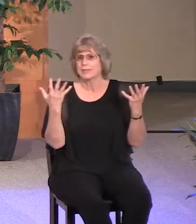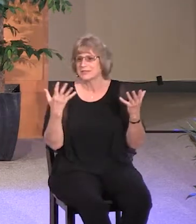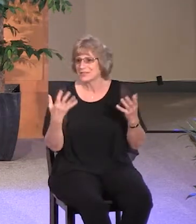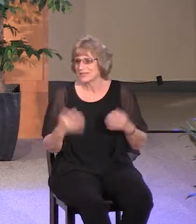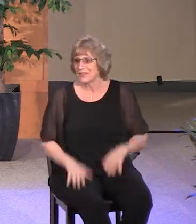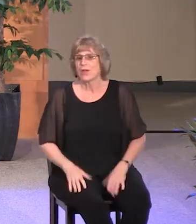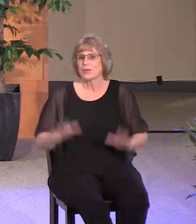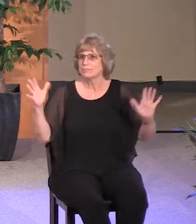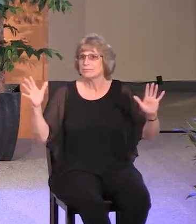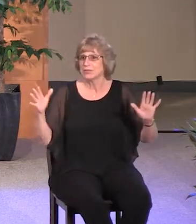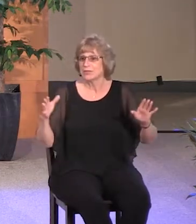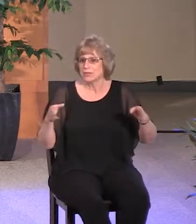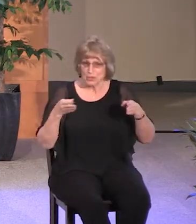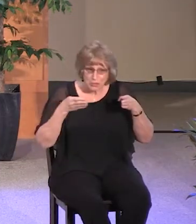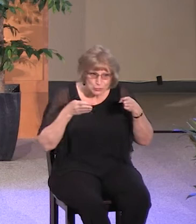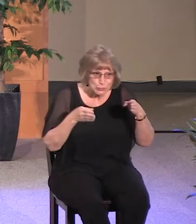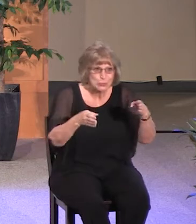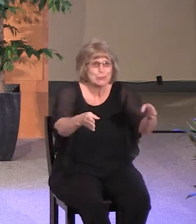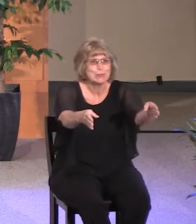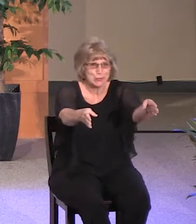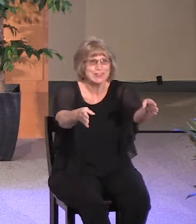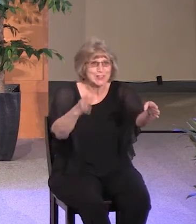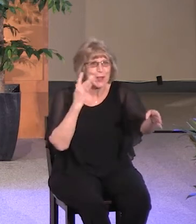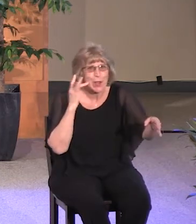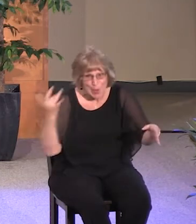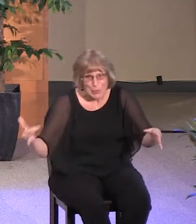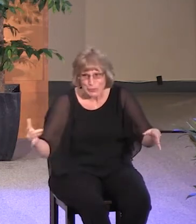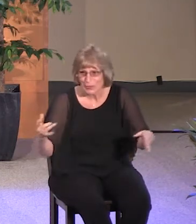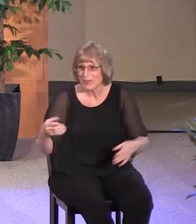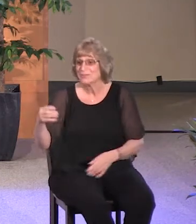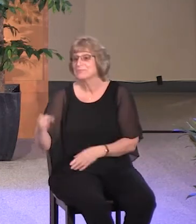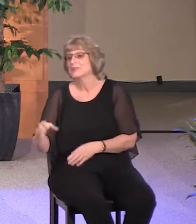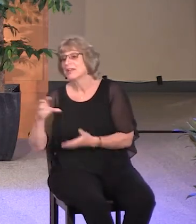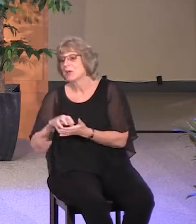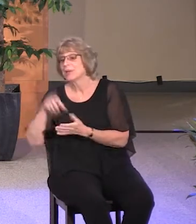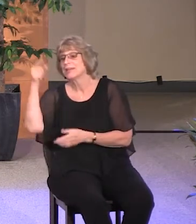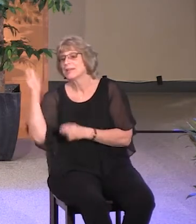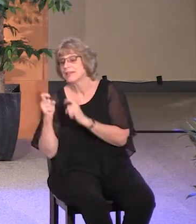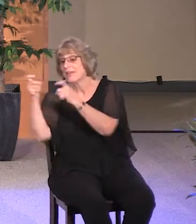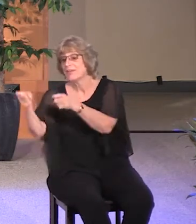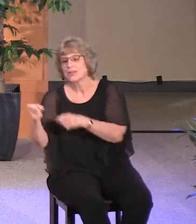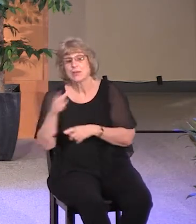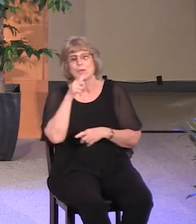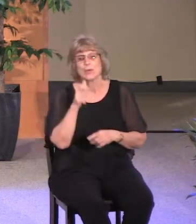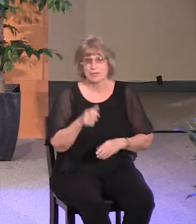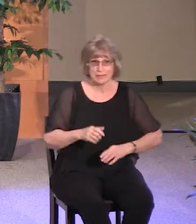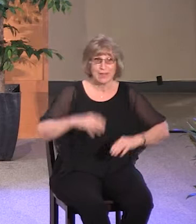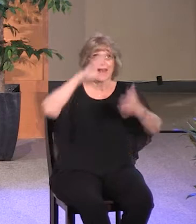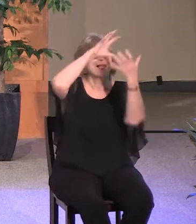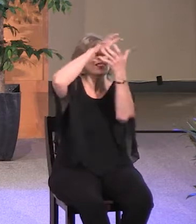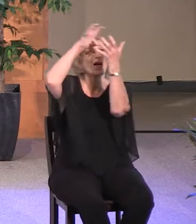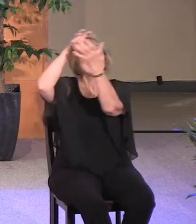Wait, okay, go. Streets of gold. Okay, gentlemen there. Who else? Puffy clouds.